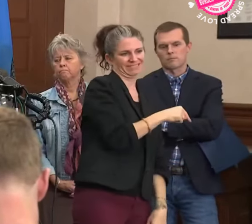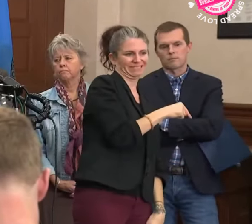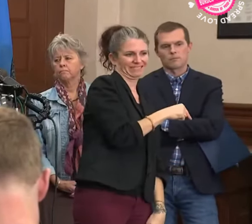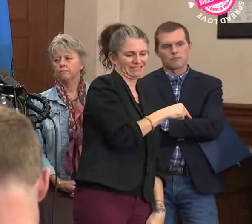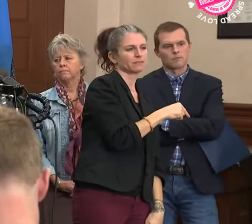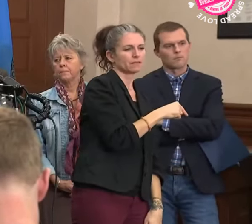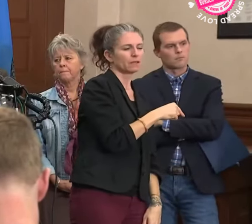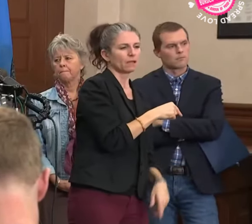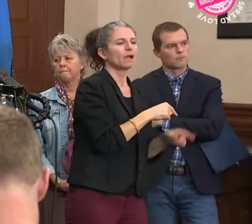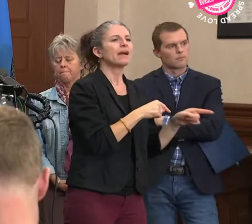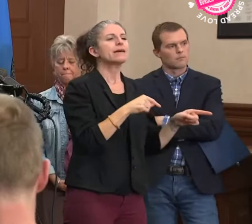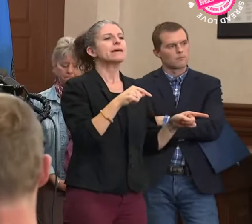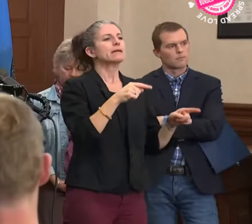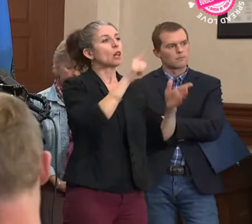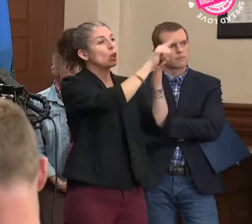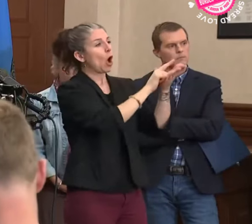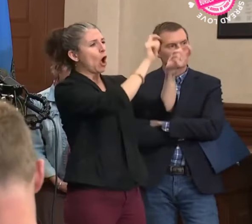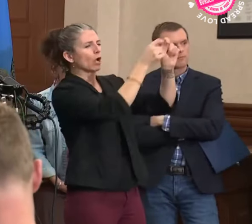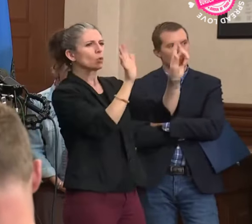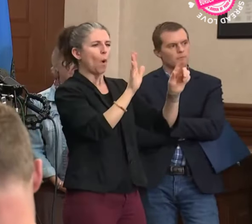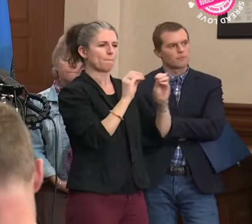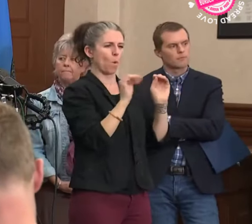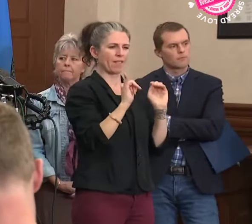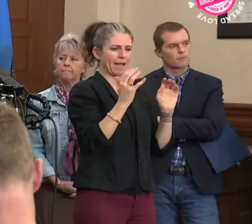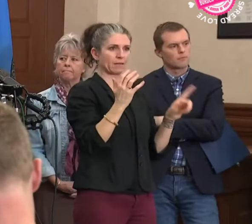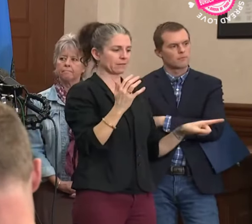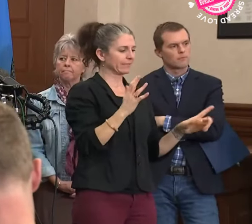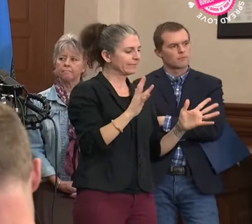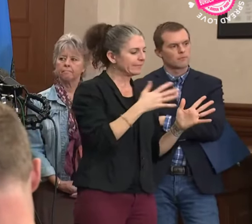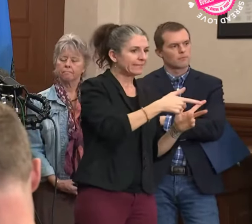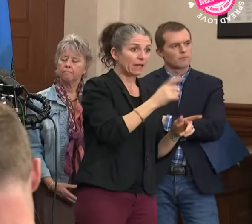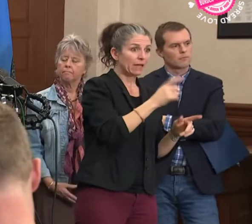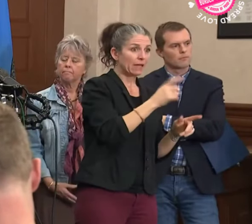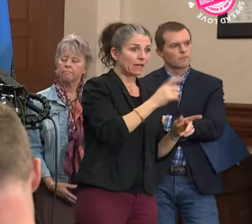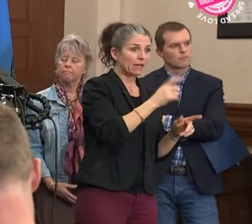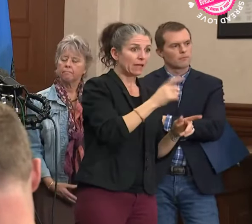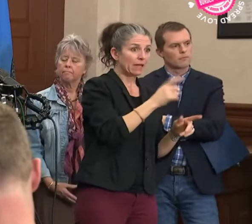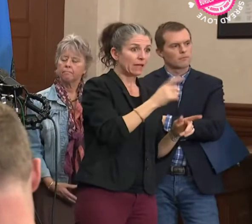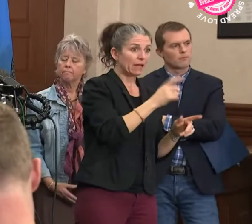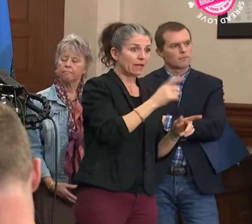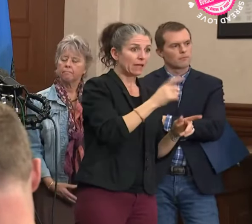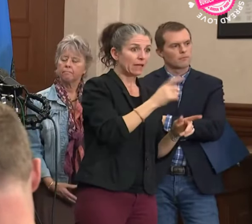on cosmetic features. And I did not think that that